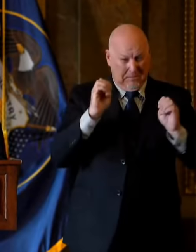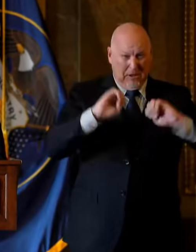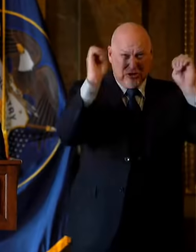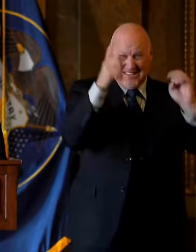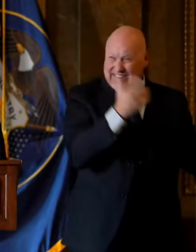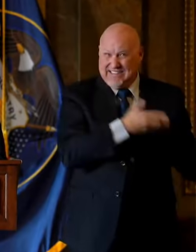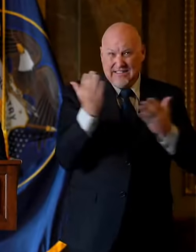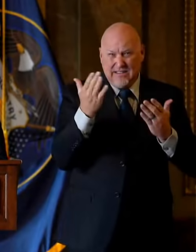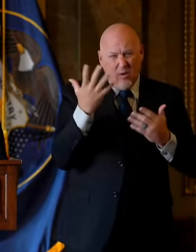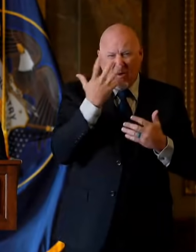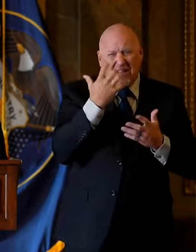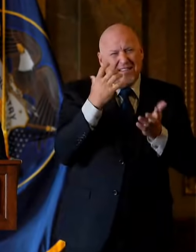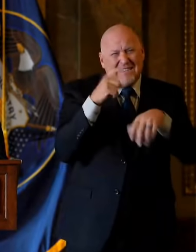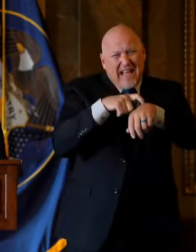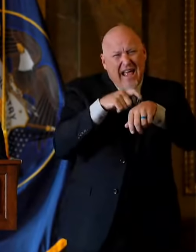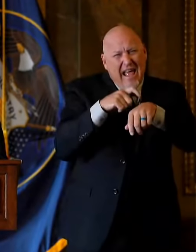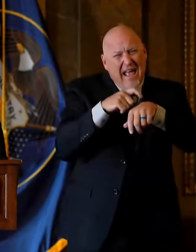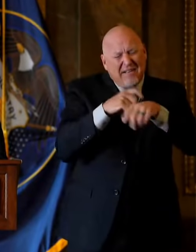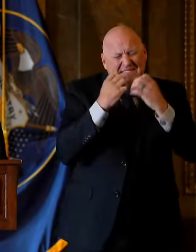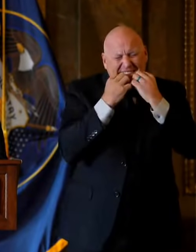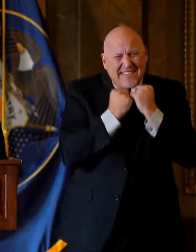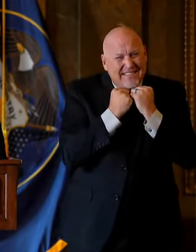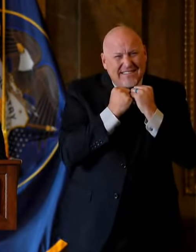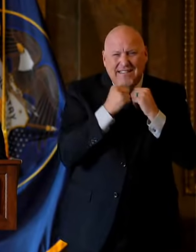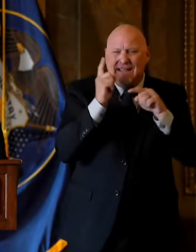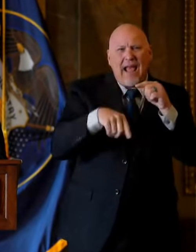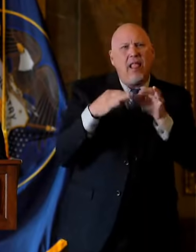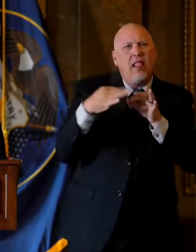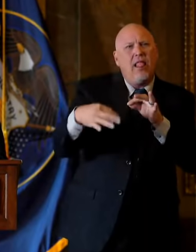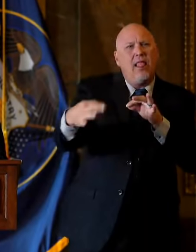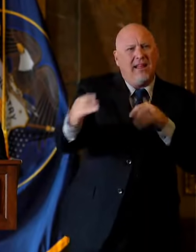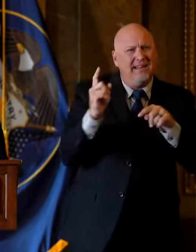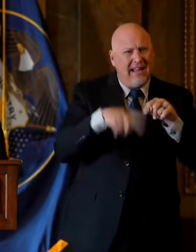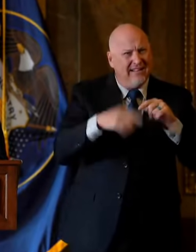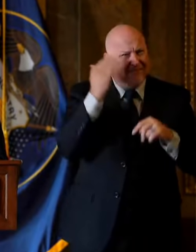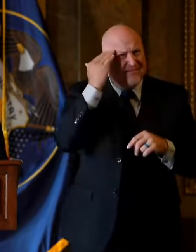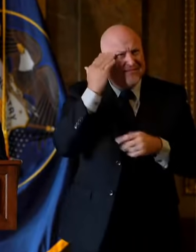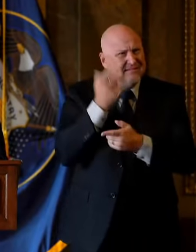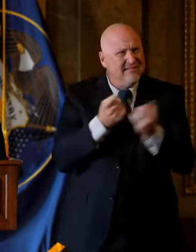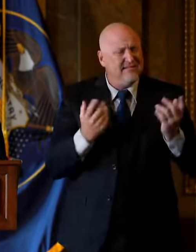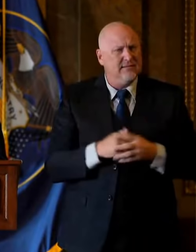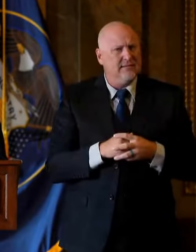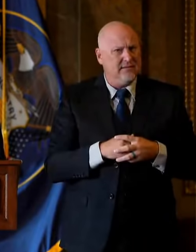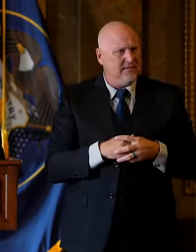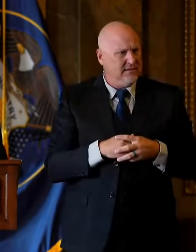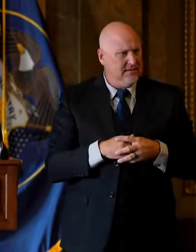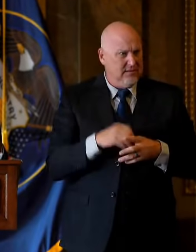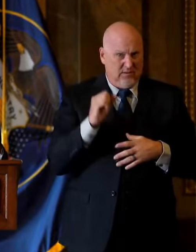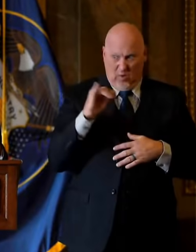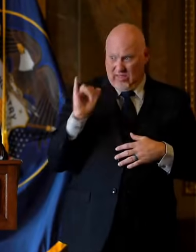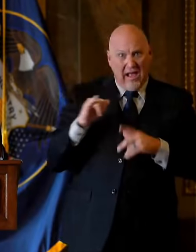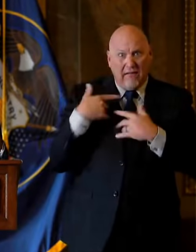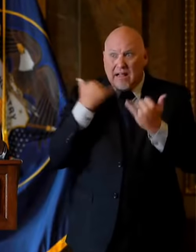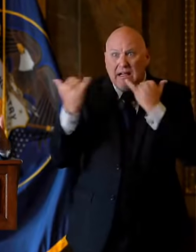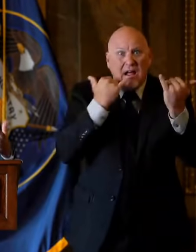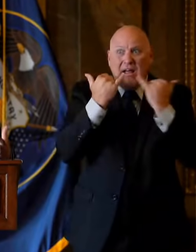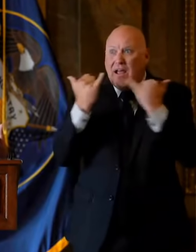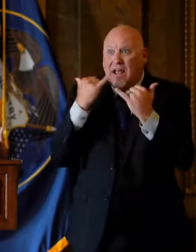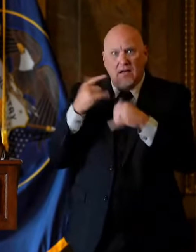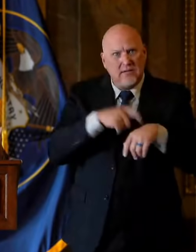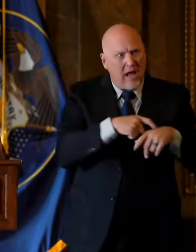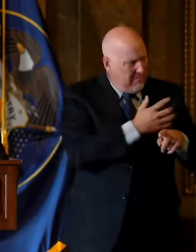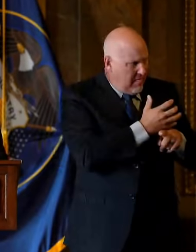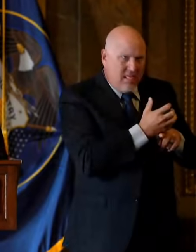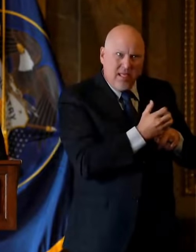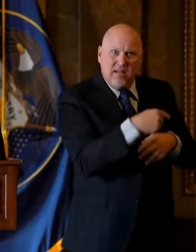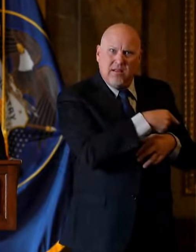cases continue to rise, this is going to become more and more frequent, and we're obviously not okay